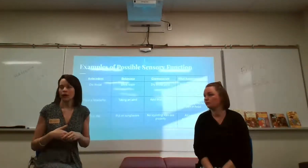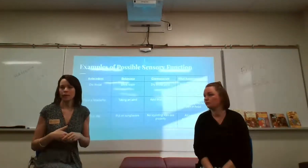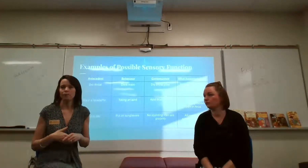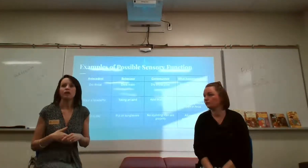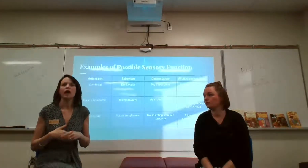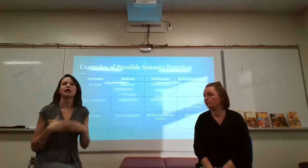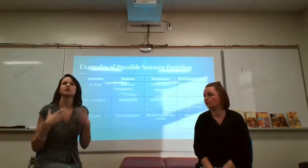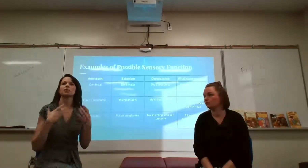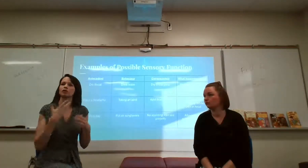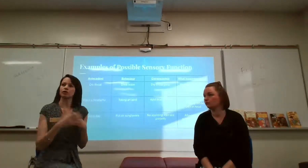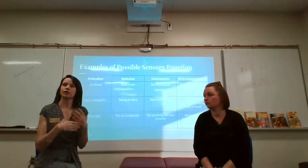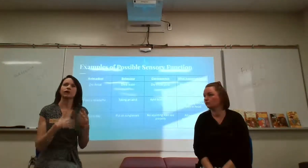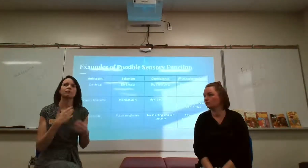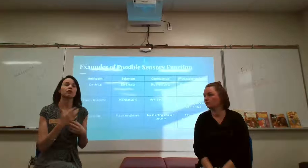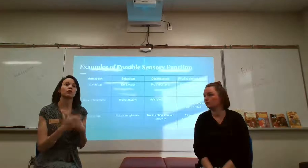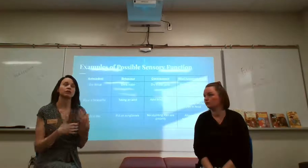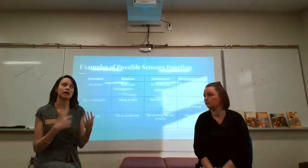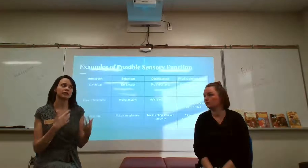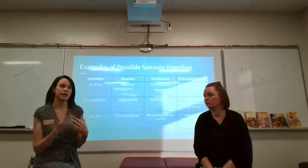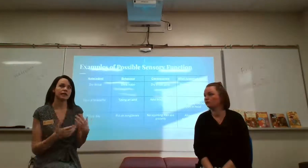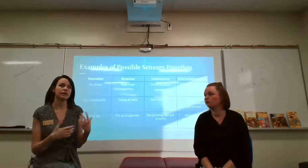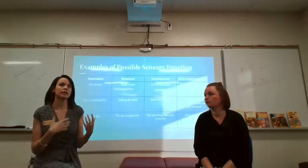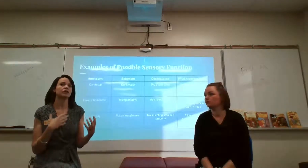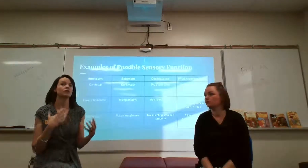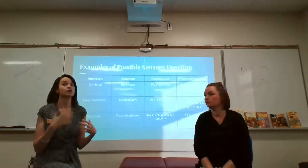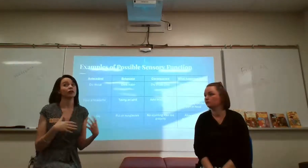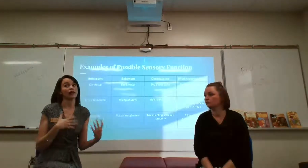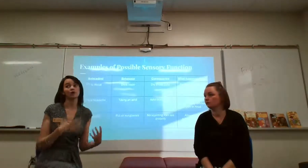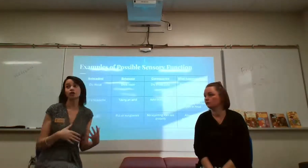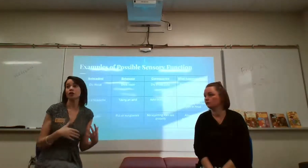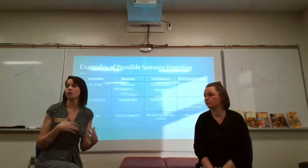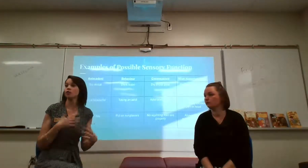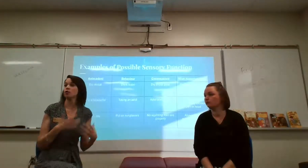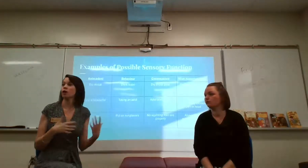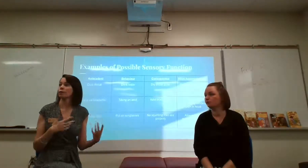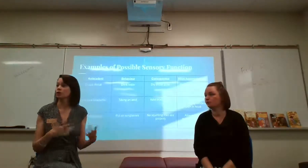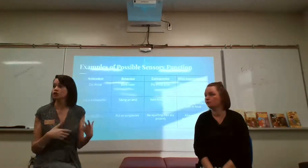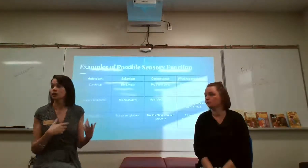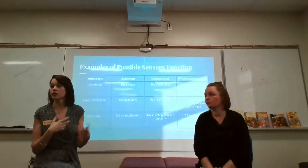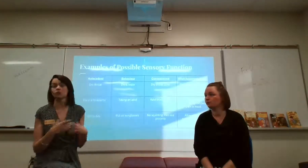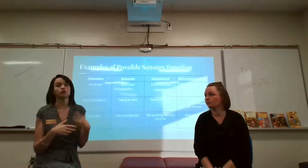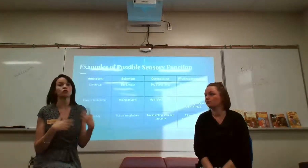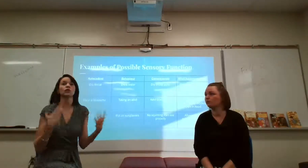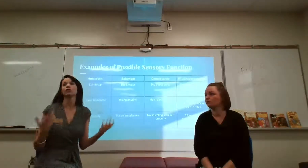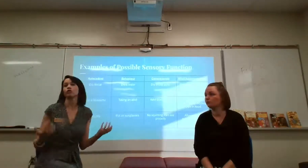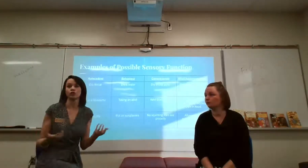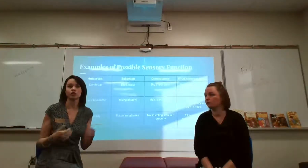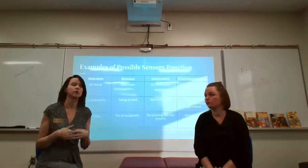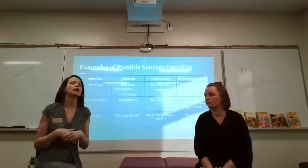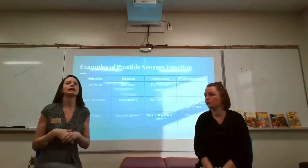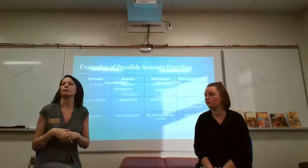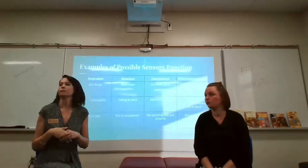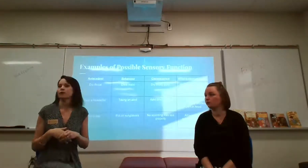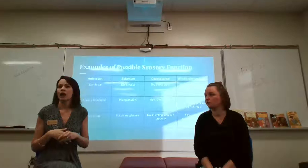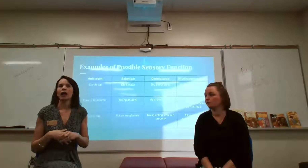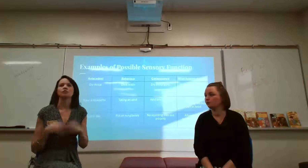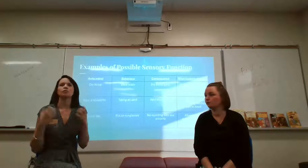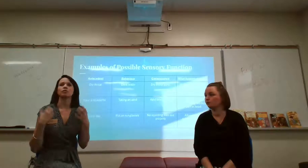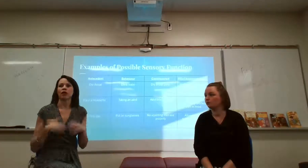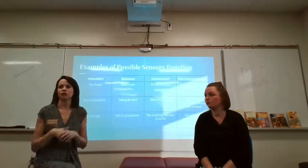Okay. And so was your thinking process that it was too loud in the gym, too overwhelming in the gym, too whatever in the gym? Yeah. And so we put headphones